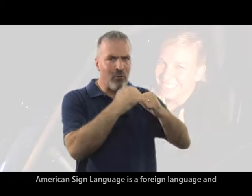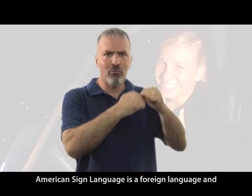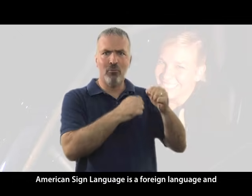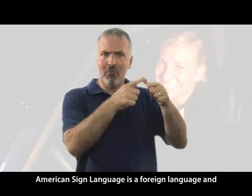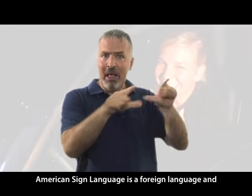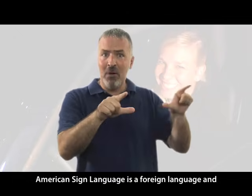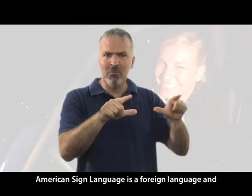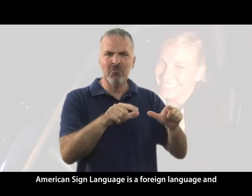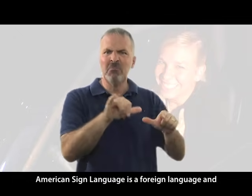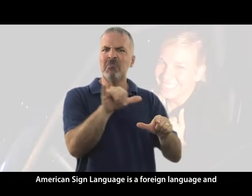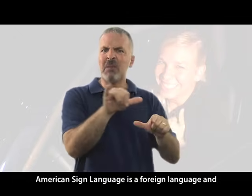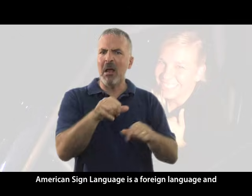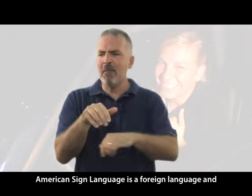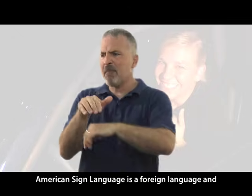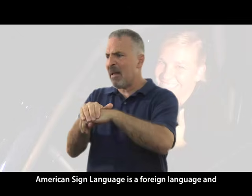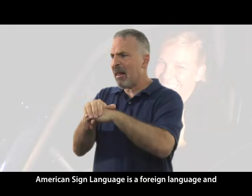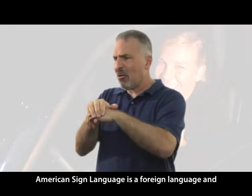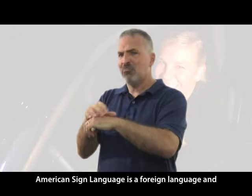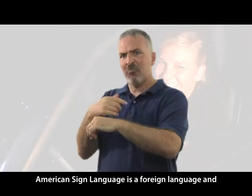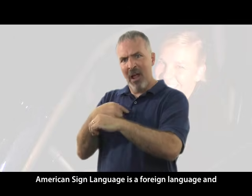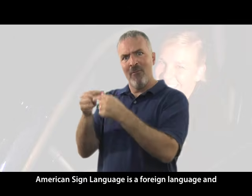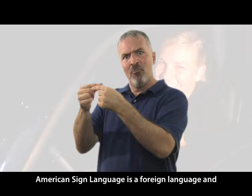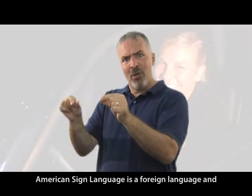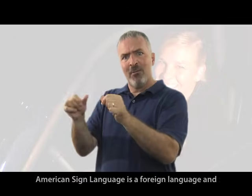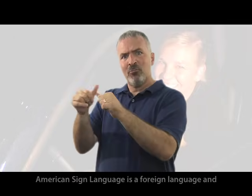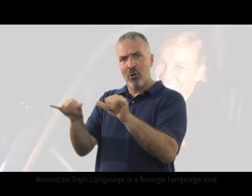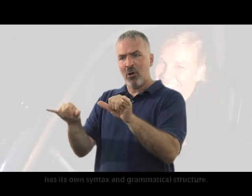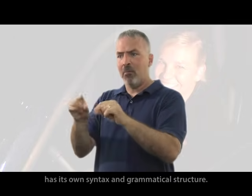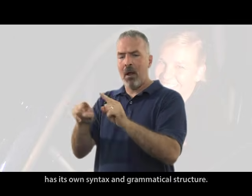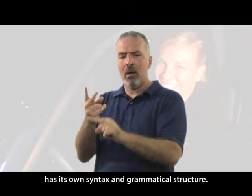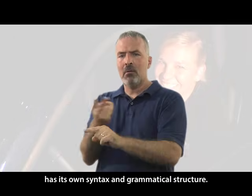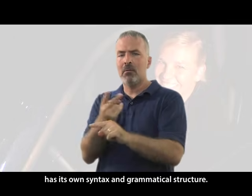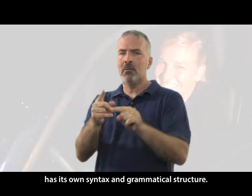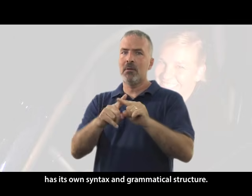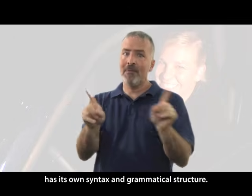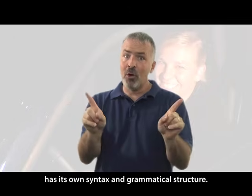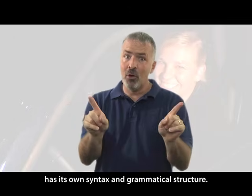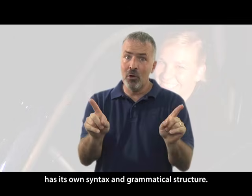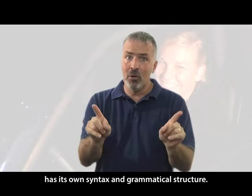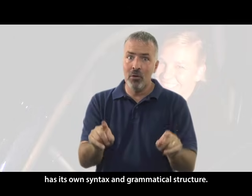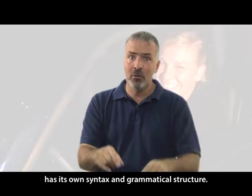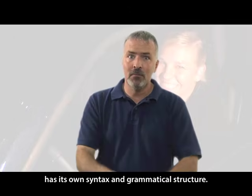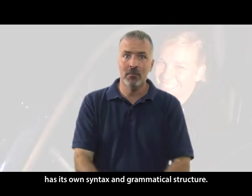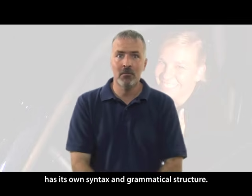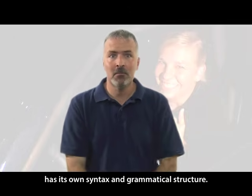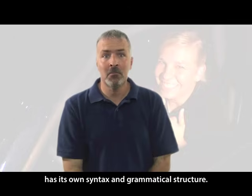American Sign Language is a foreign language and has its own syntax and grammatical structure.